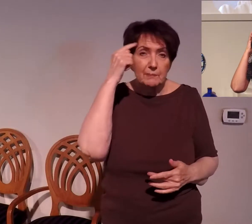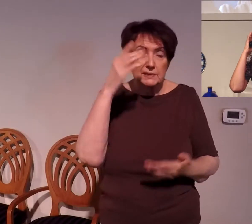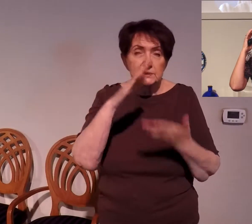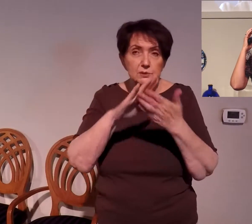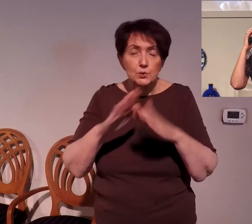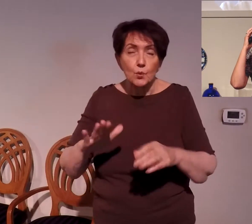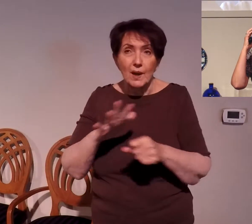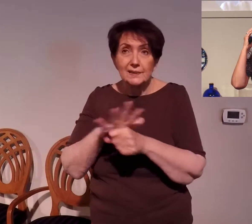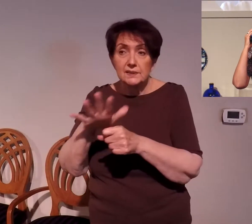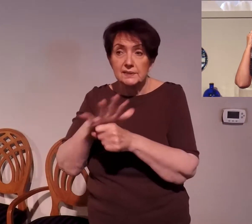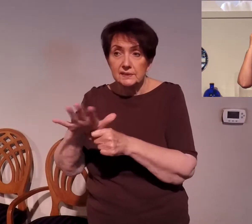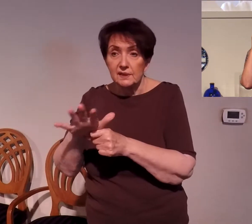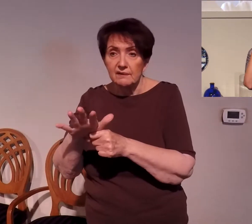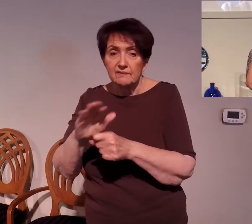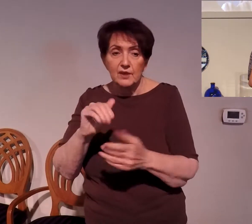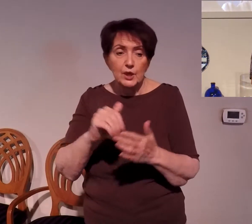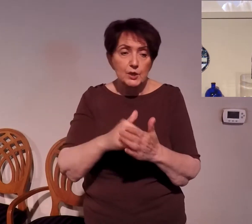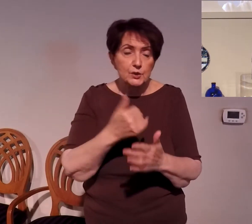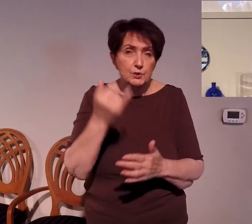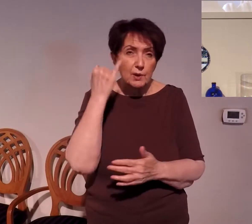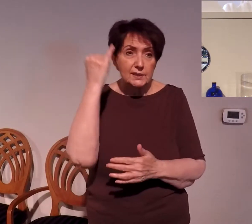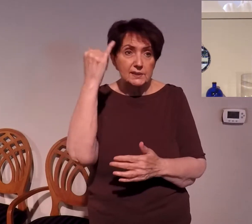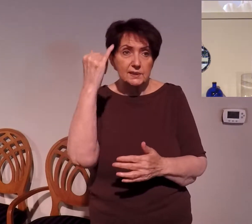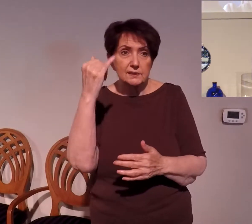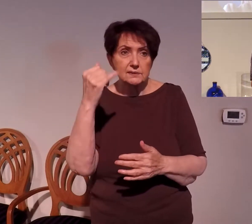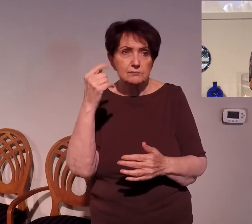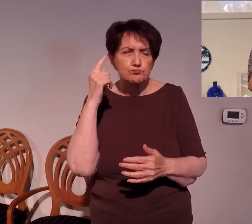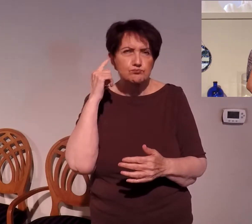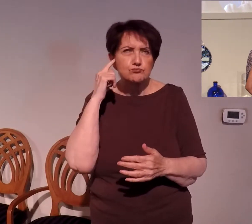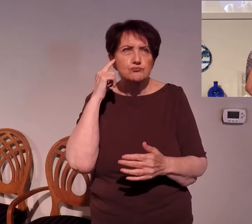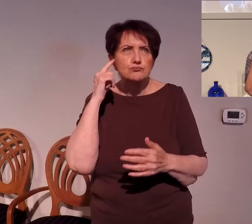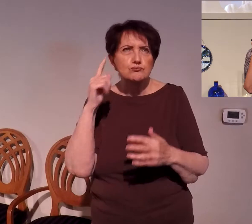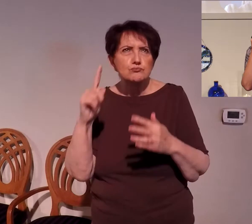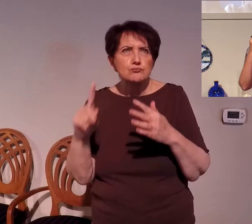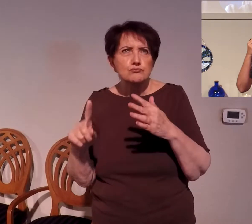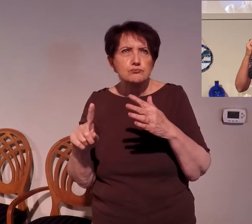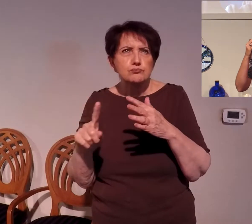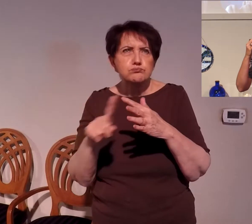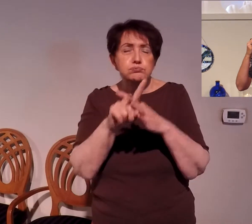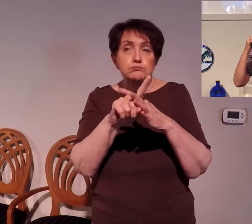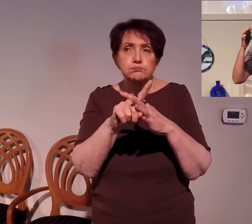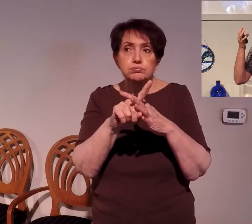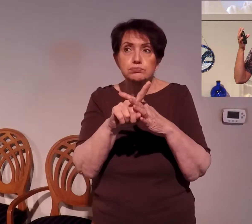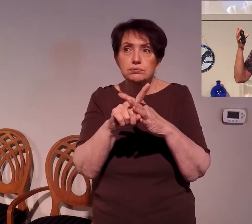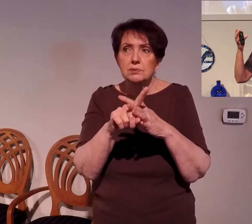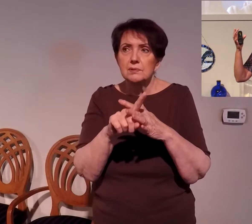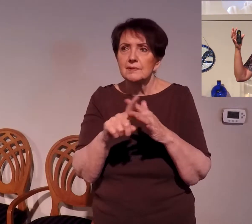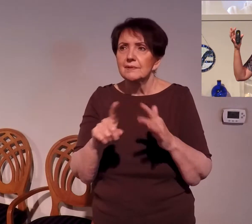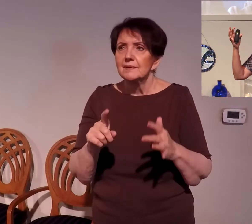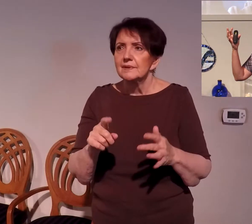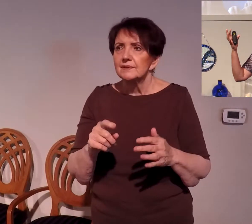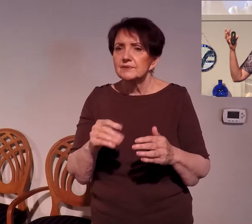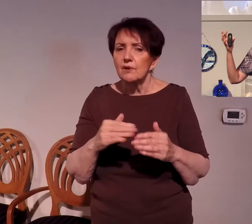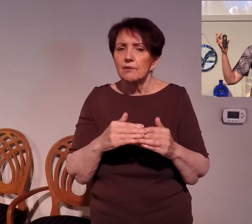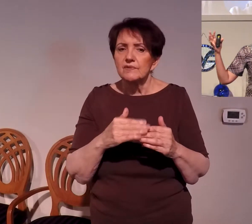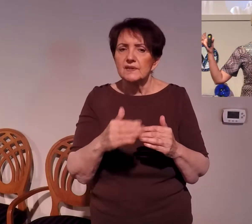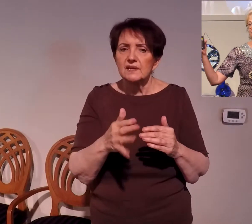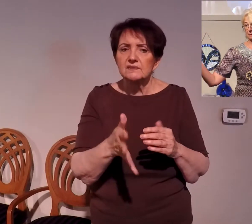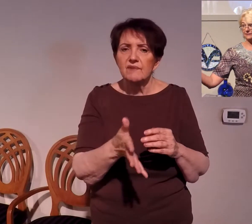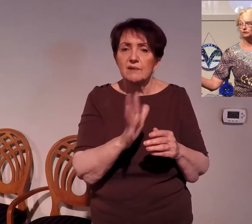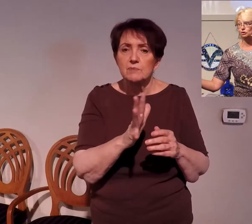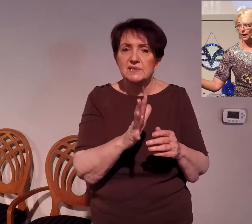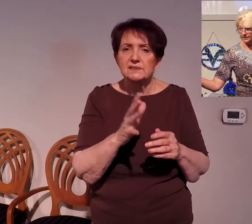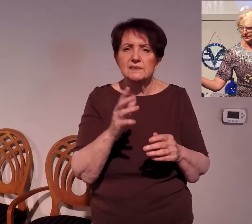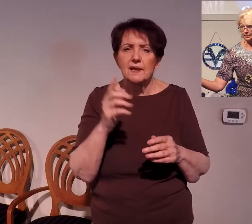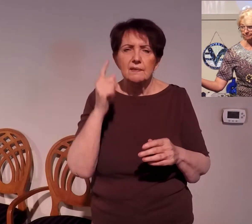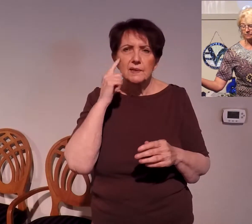enough that new idea that's been percolating back there is finally time to come forward. So now I spend the next 5 minutes of my meditation thinking